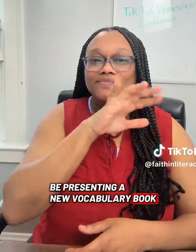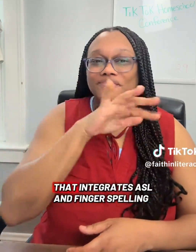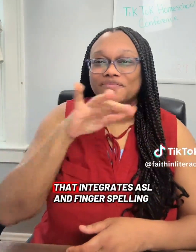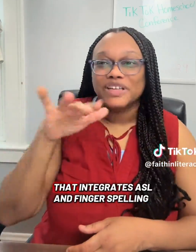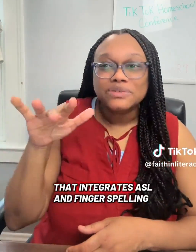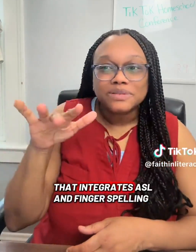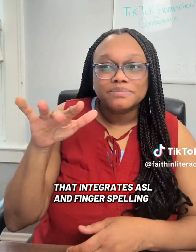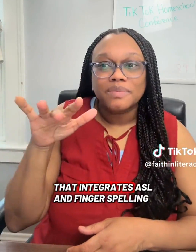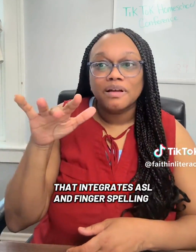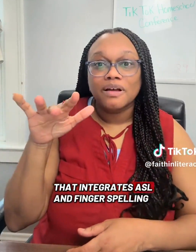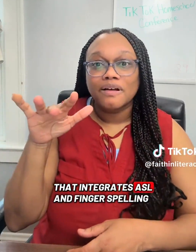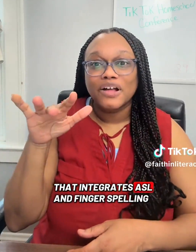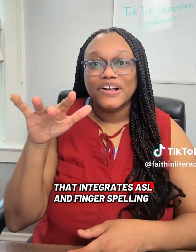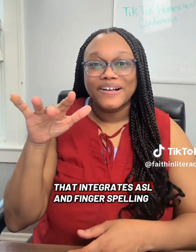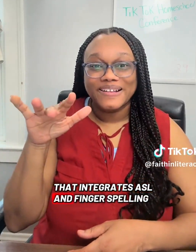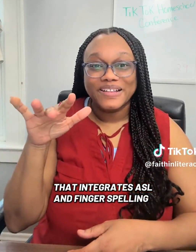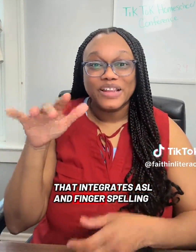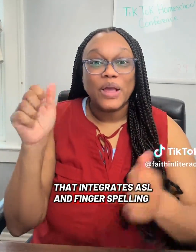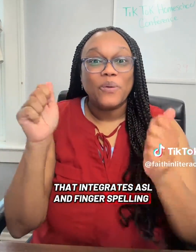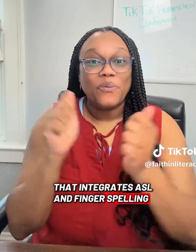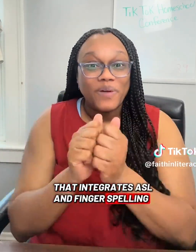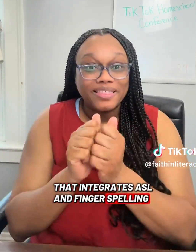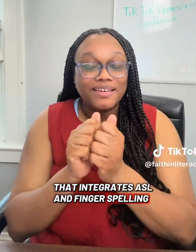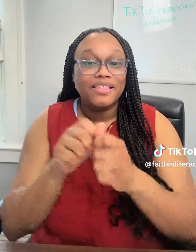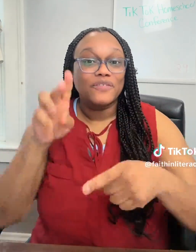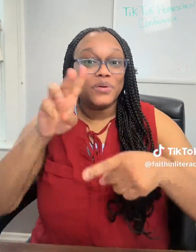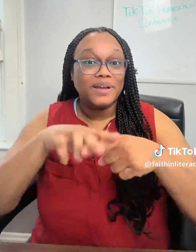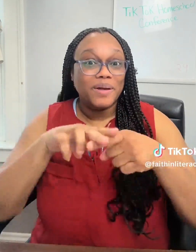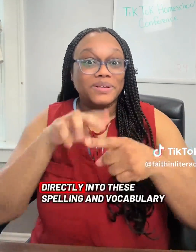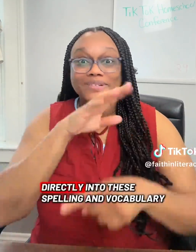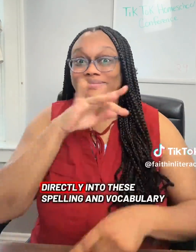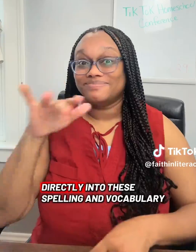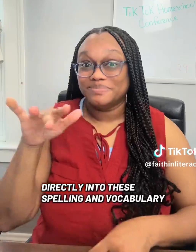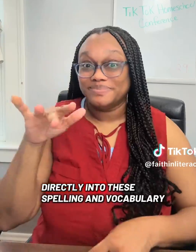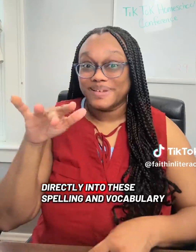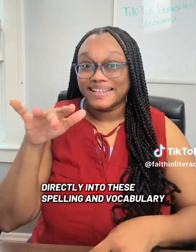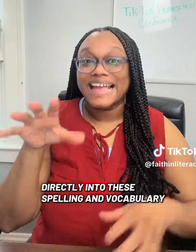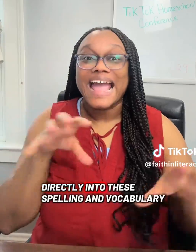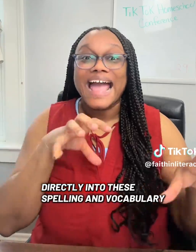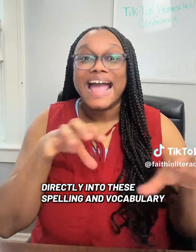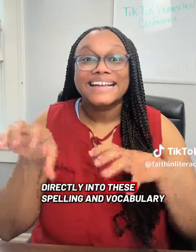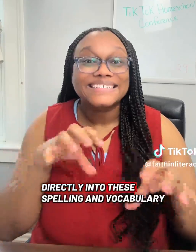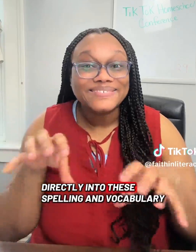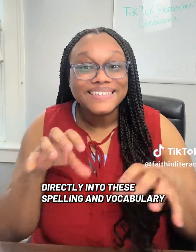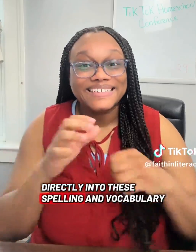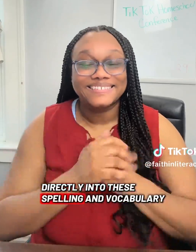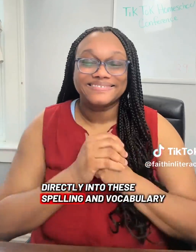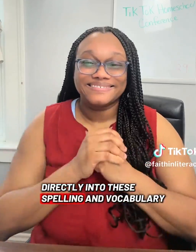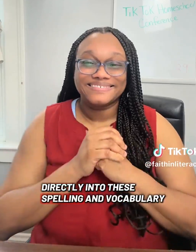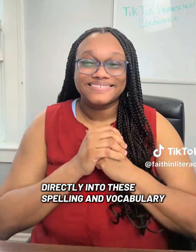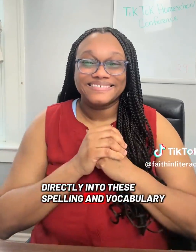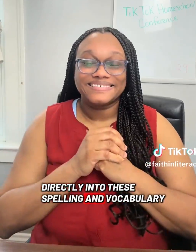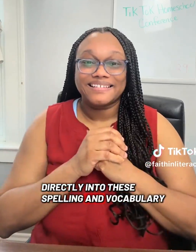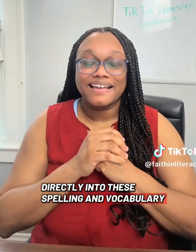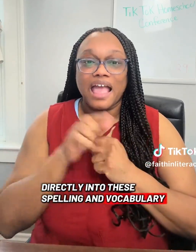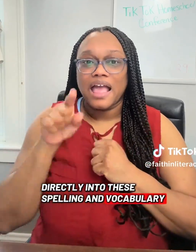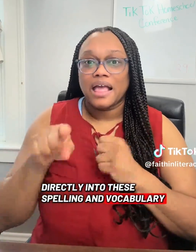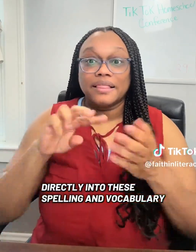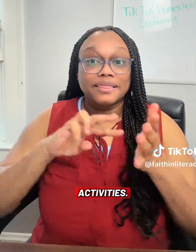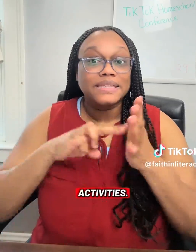that integrates ASL and fingerspelling directly into these spelling and vocabulary